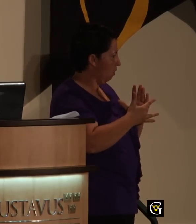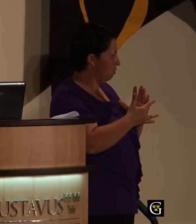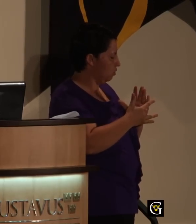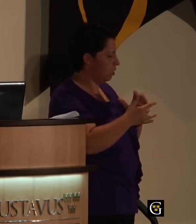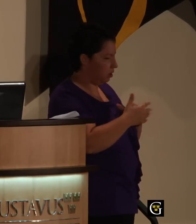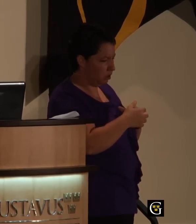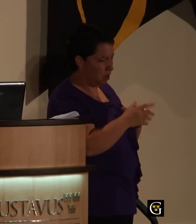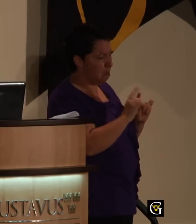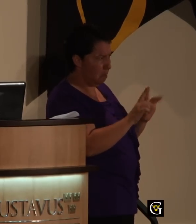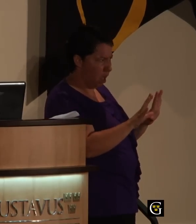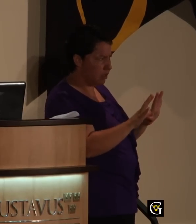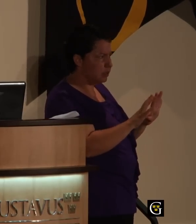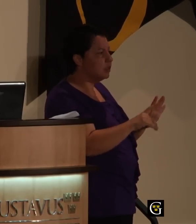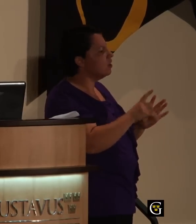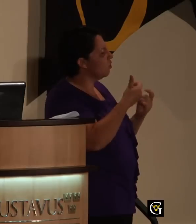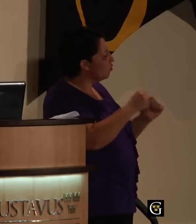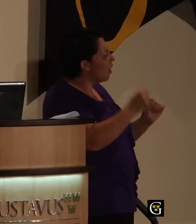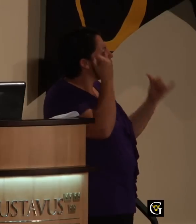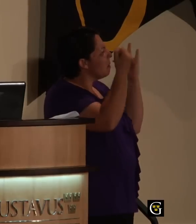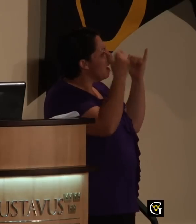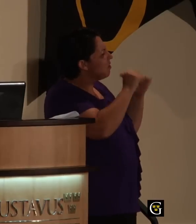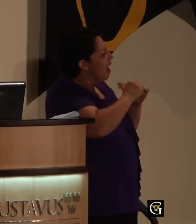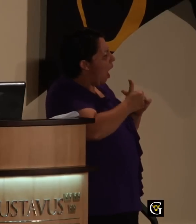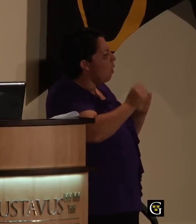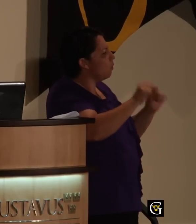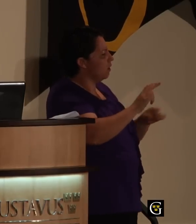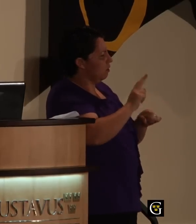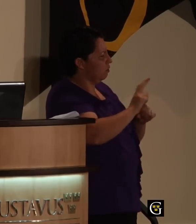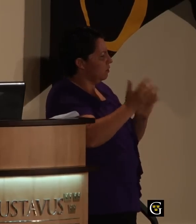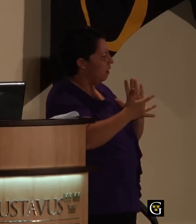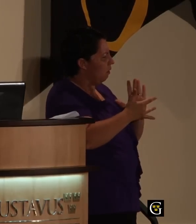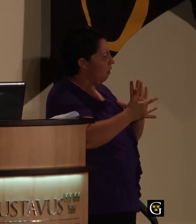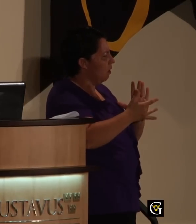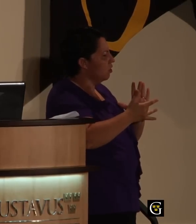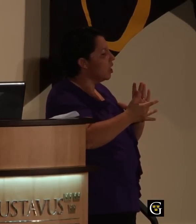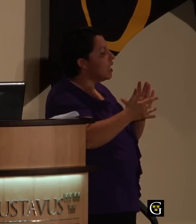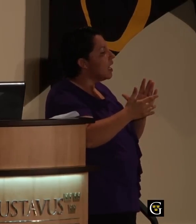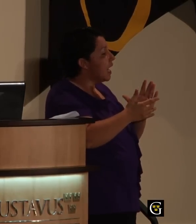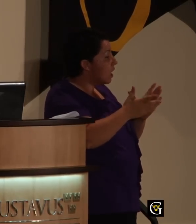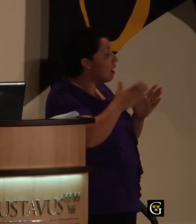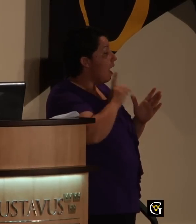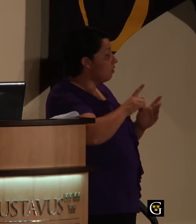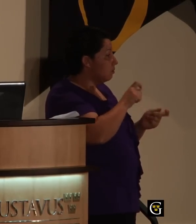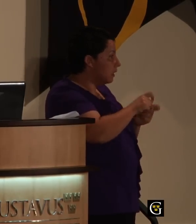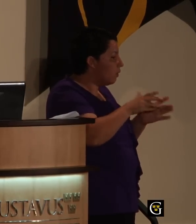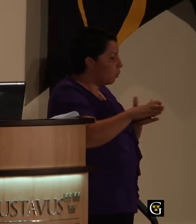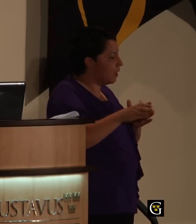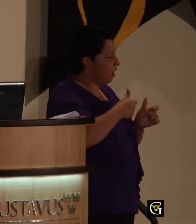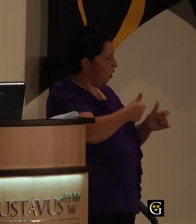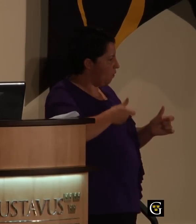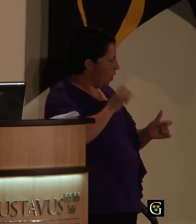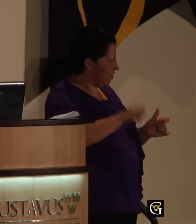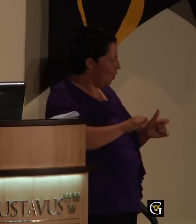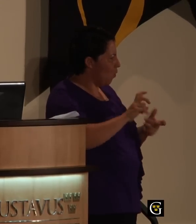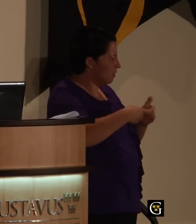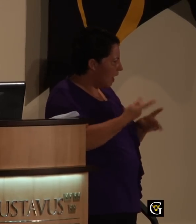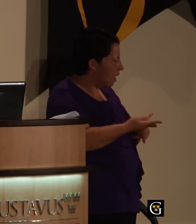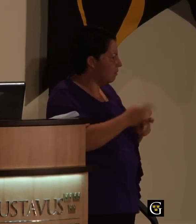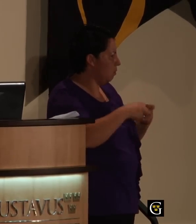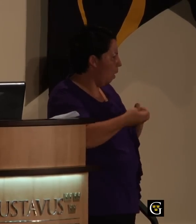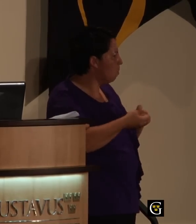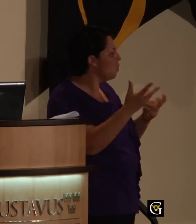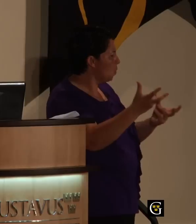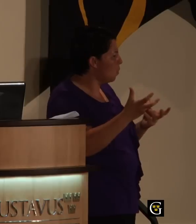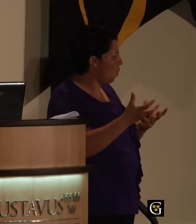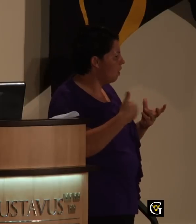how technology can be used in a way that avoids those issues. And I do say, there's no easy way around it. But once you have the